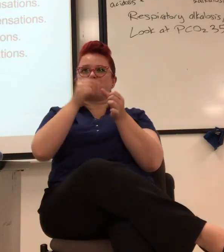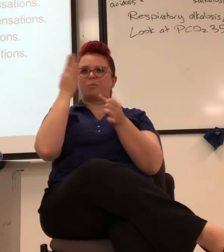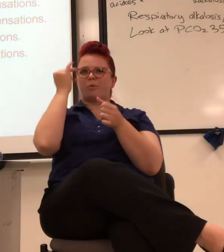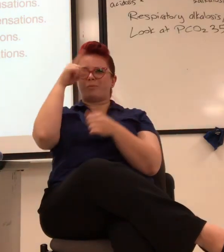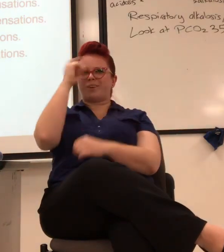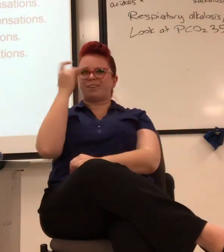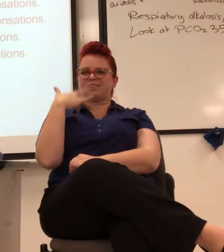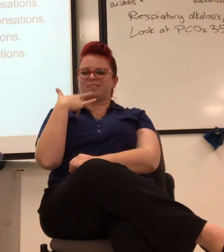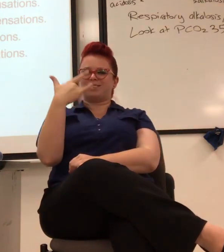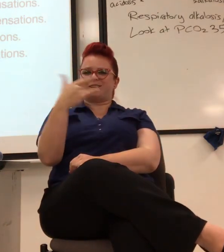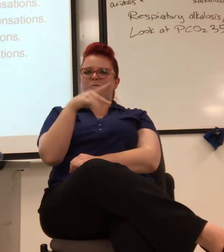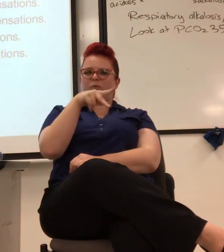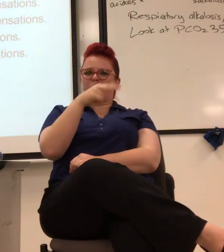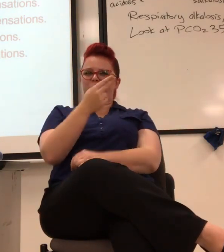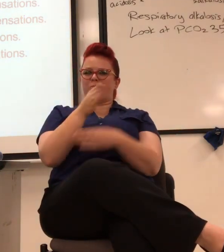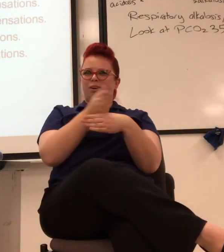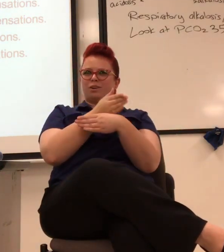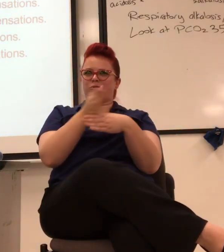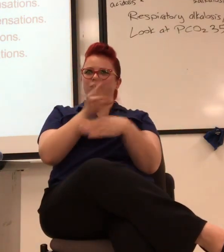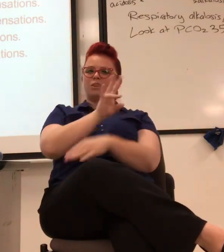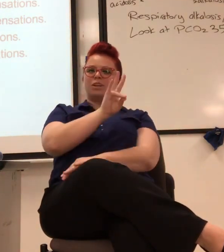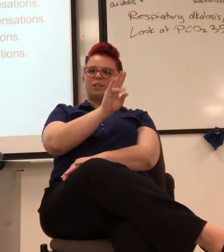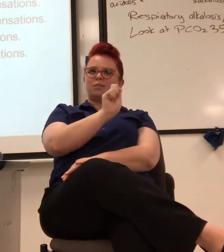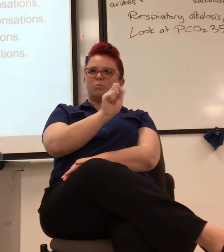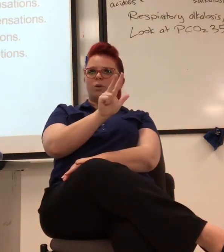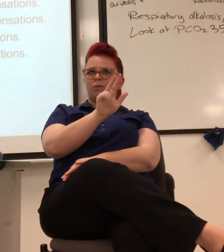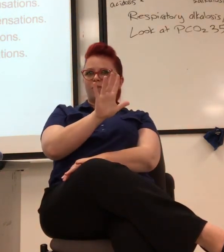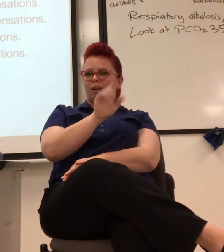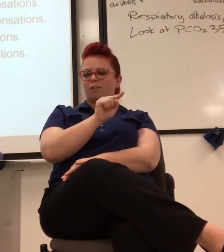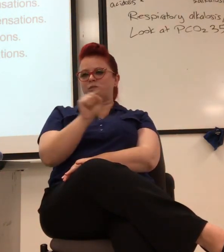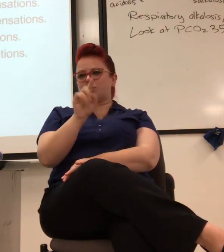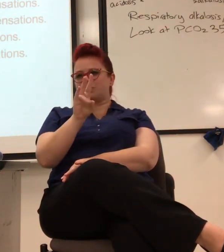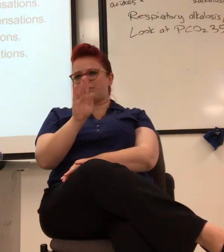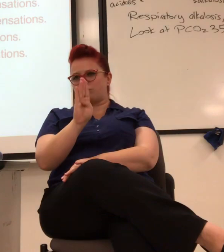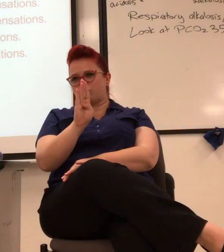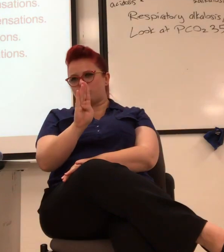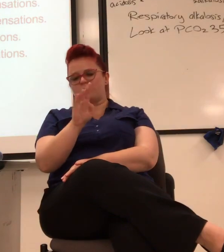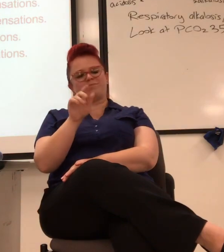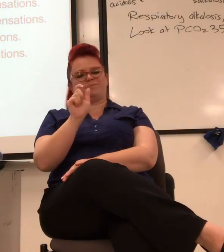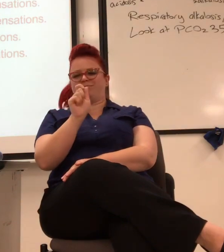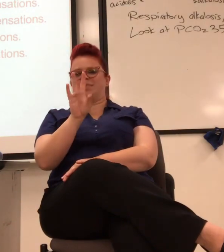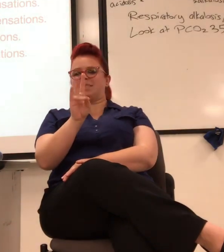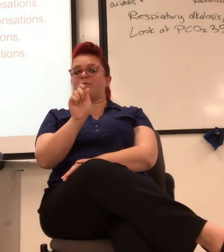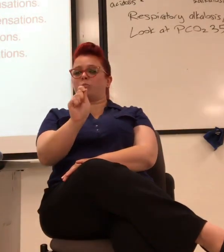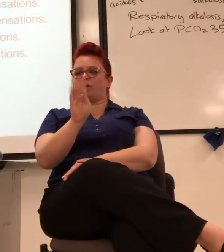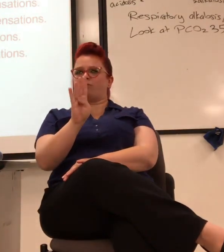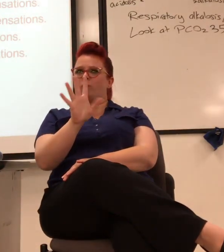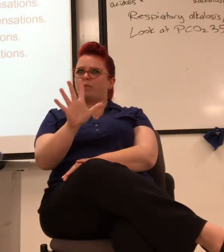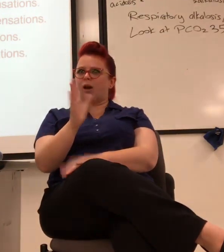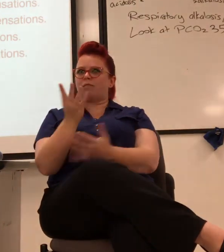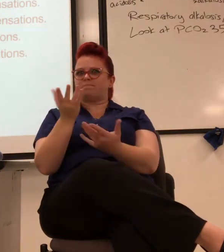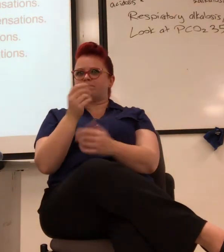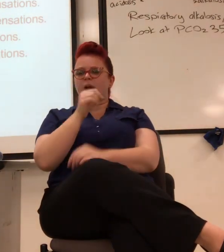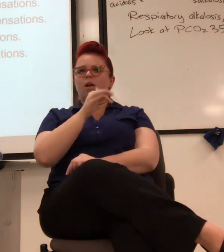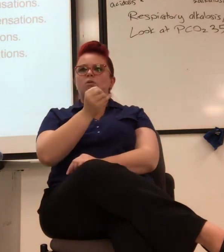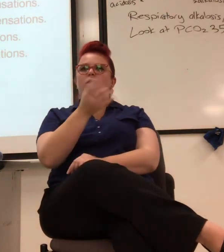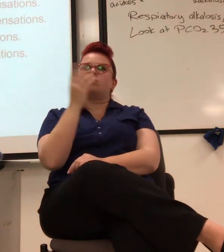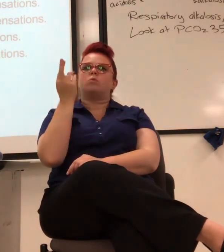For a respiratory cause, we'll look at PCO2. The normal range should